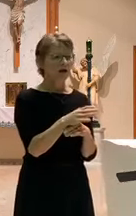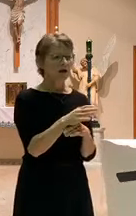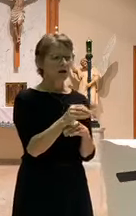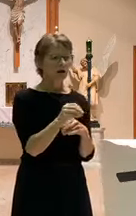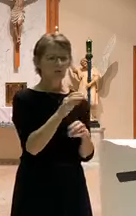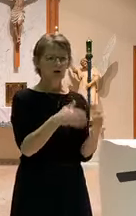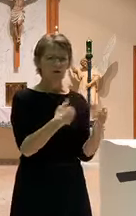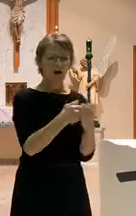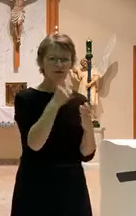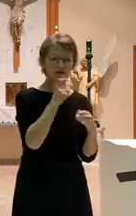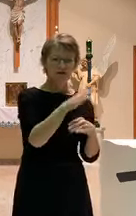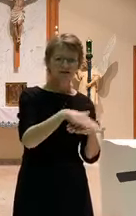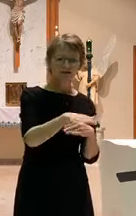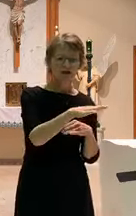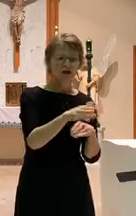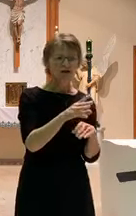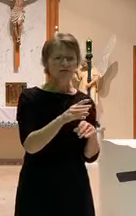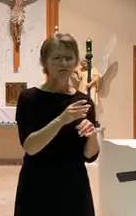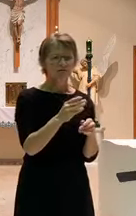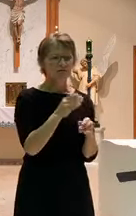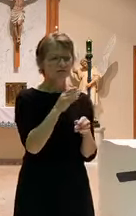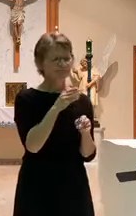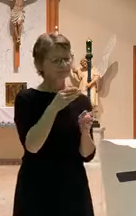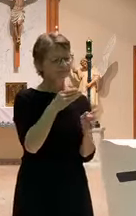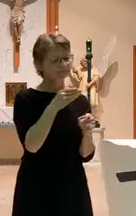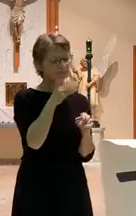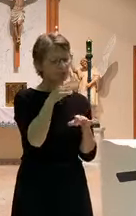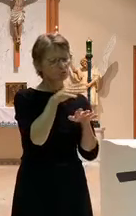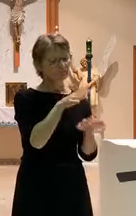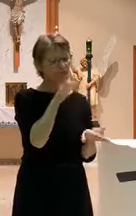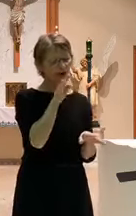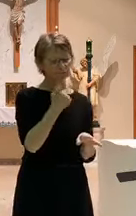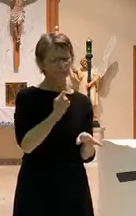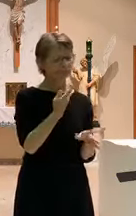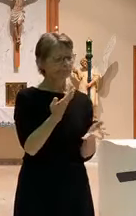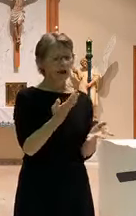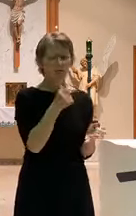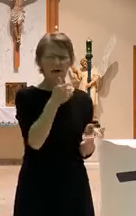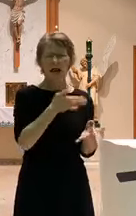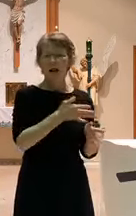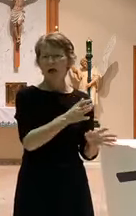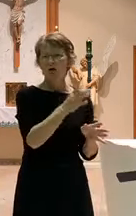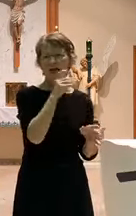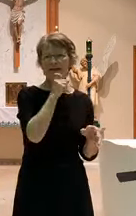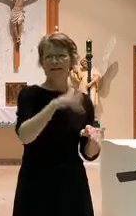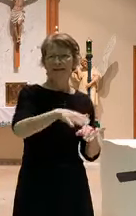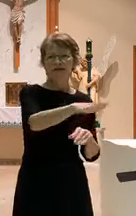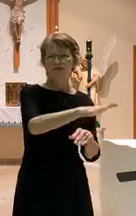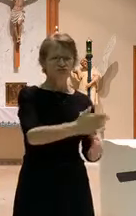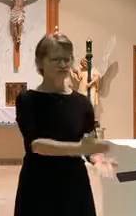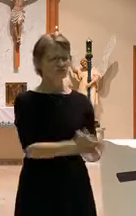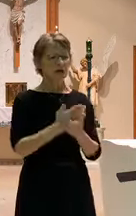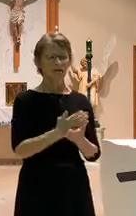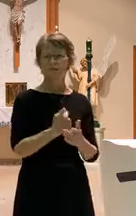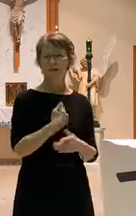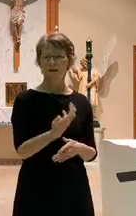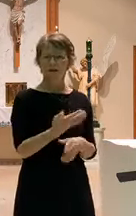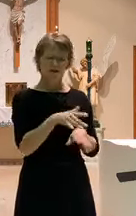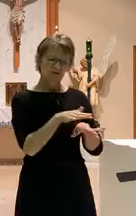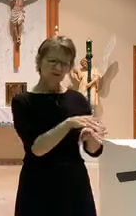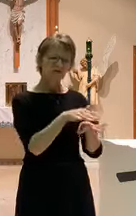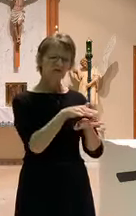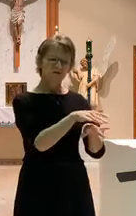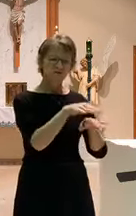pushed and pushed its way across the desert, the hot sand began soaking up its water until only a few